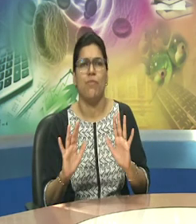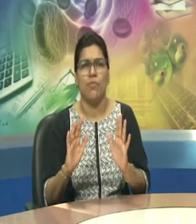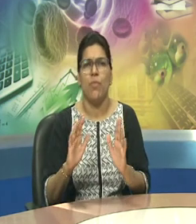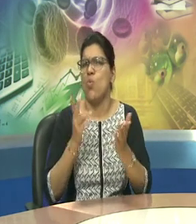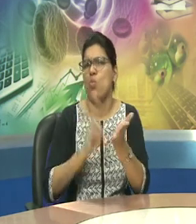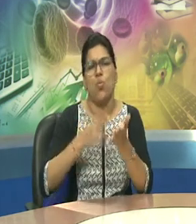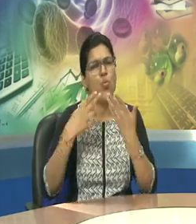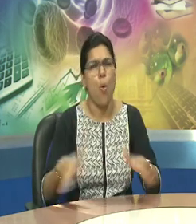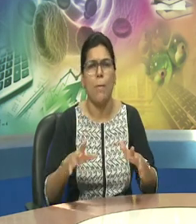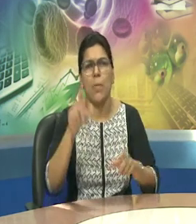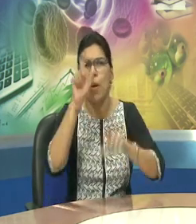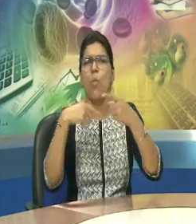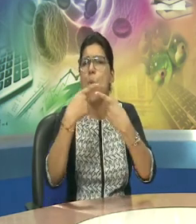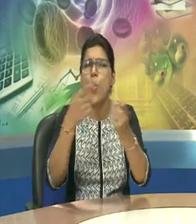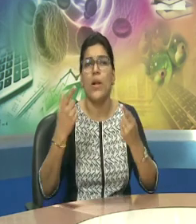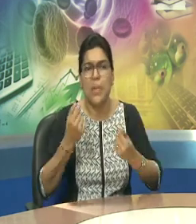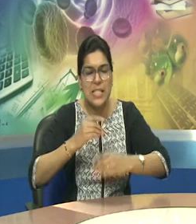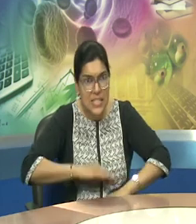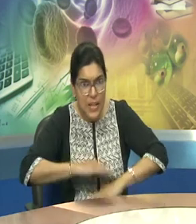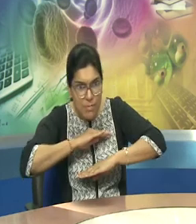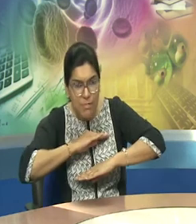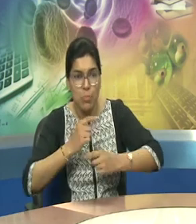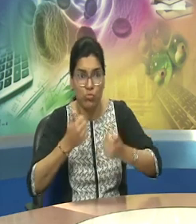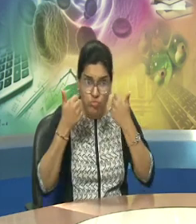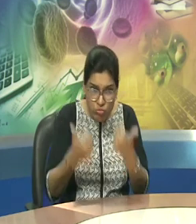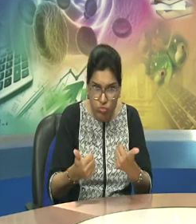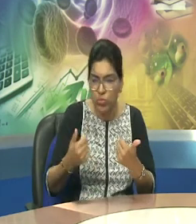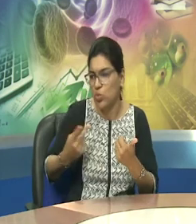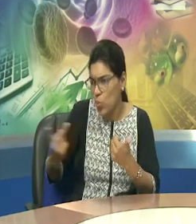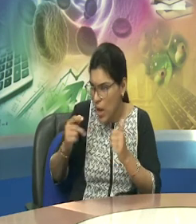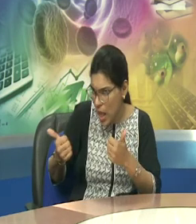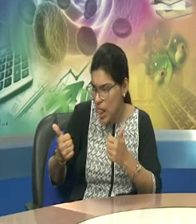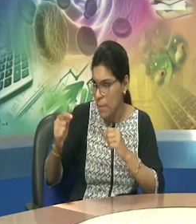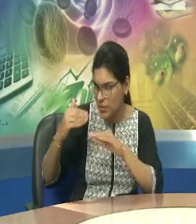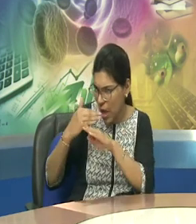of sole proprietorship or partnership.